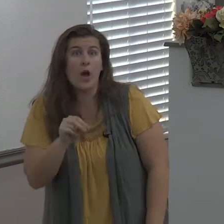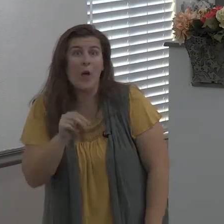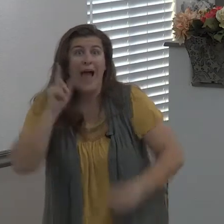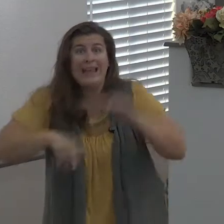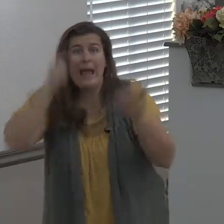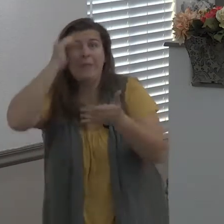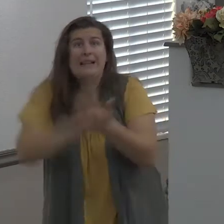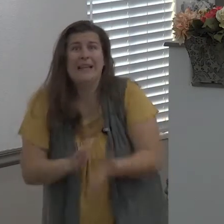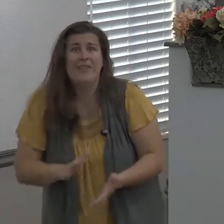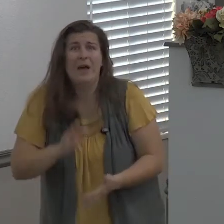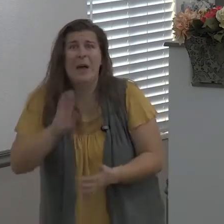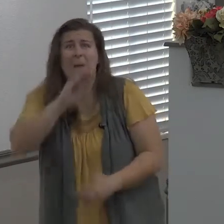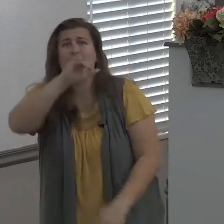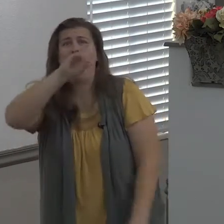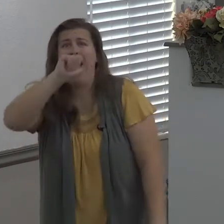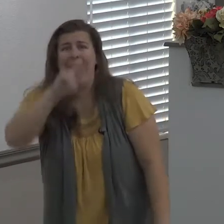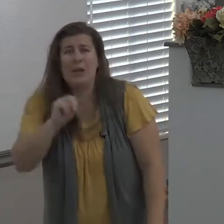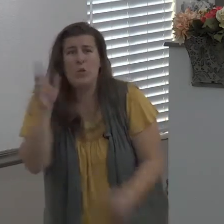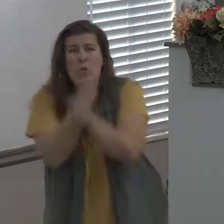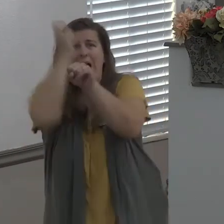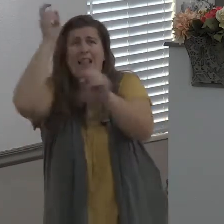charge. Oh no!